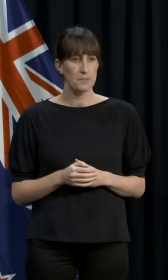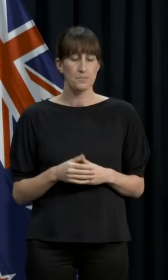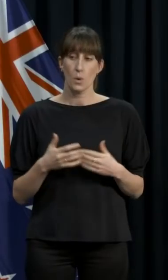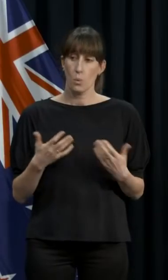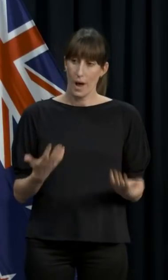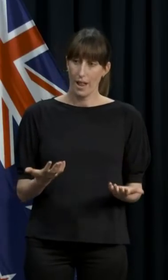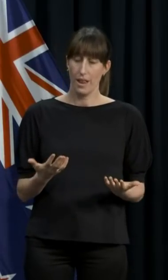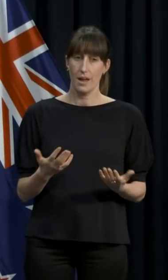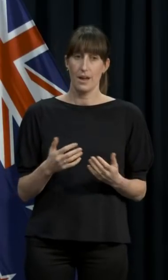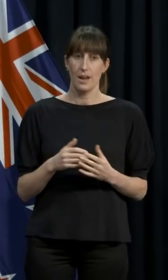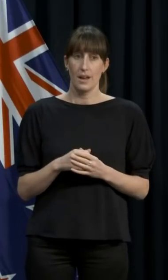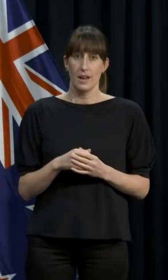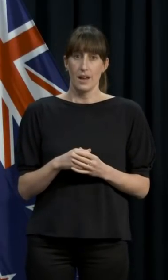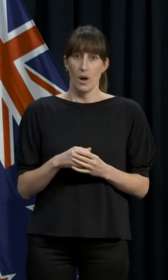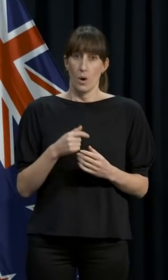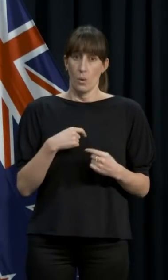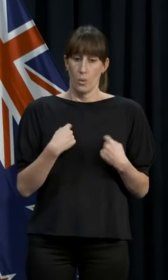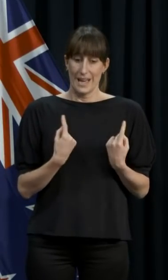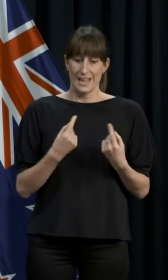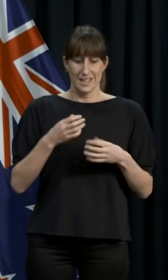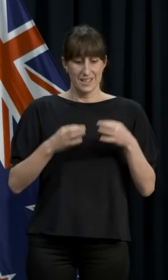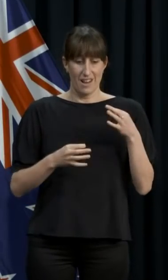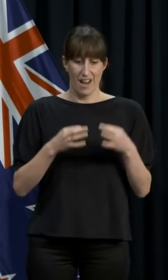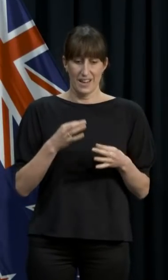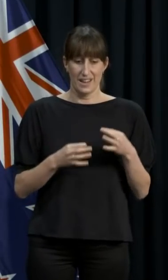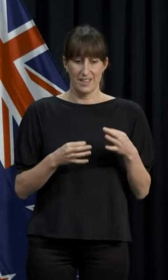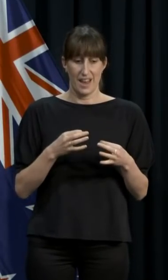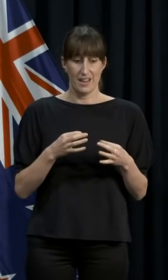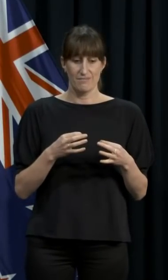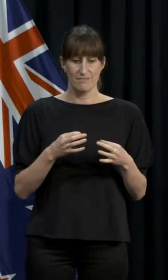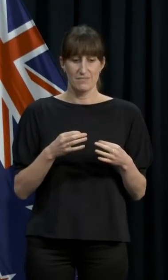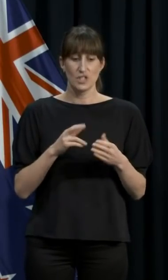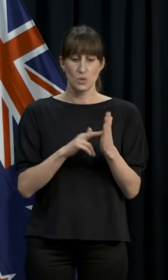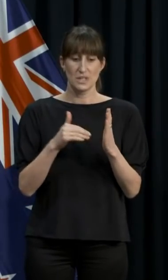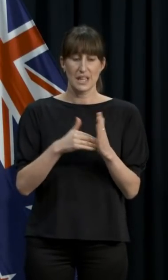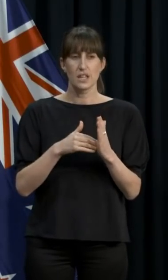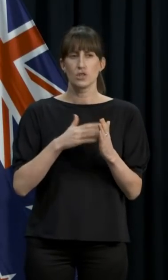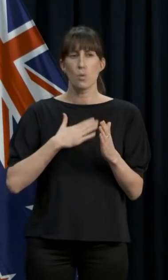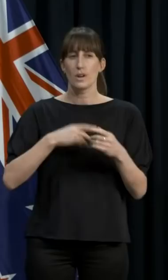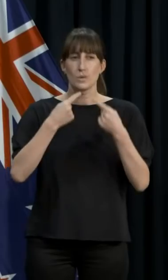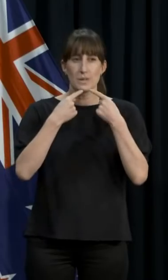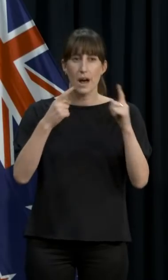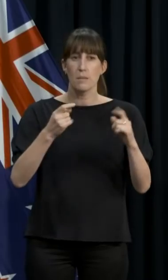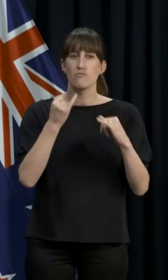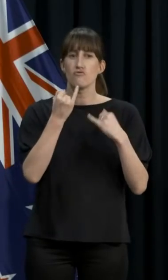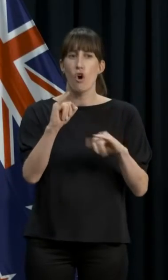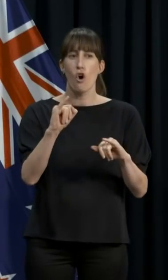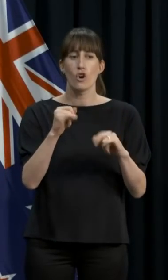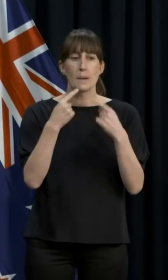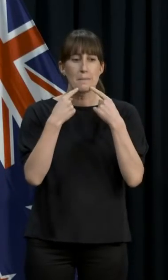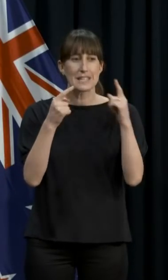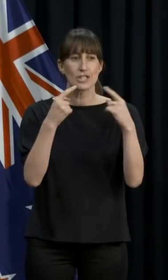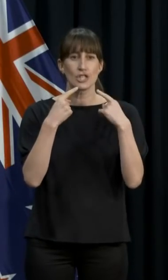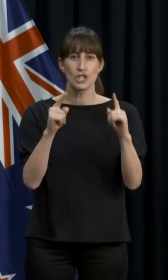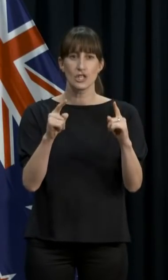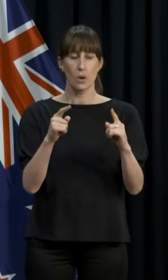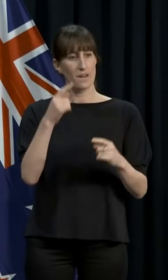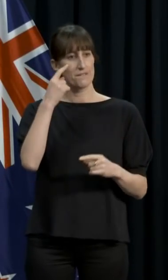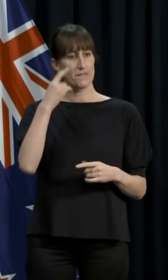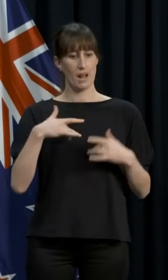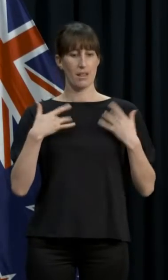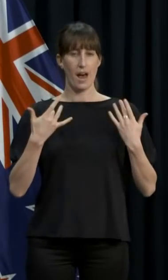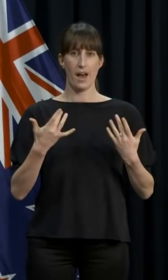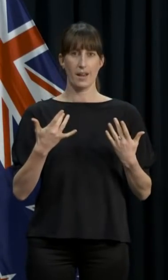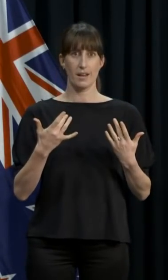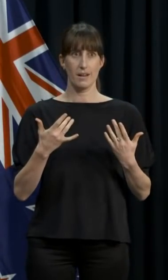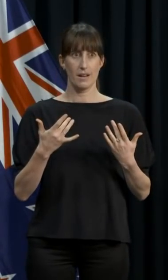all-of-government group was that we don't want to send New Zealanders the message that the COVID-19 challenge is behind us